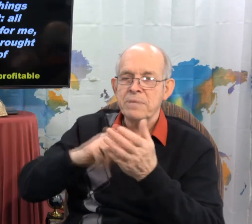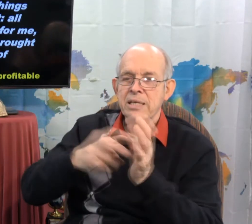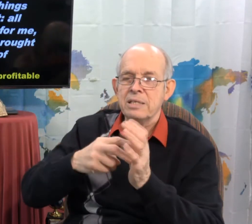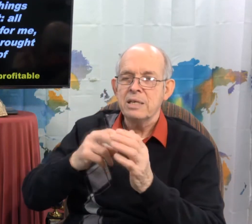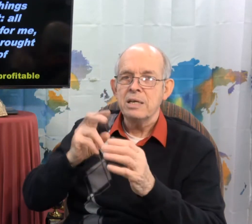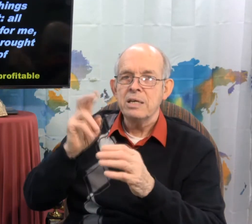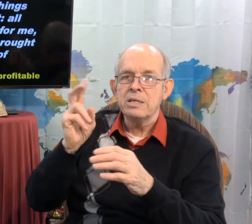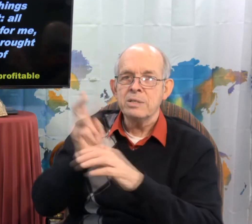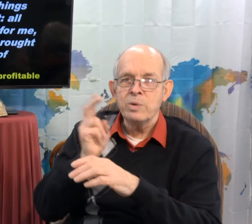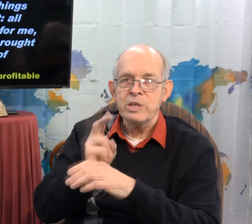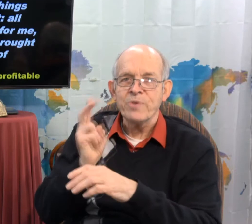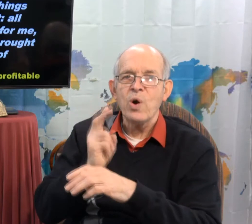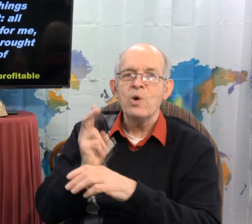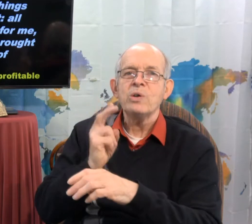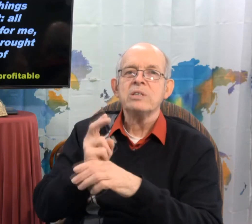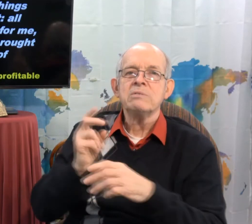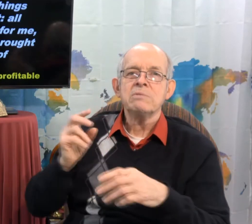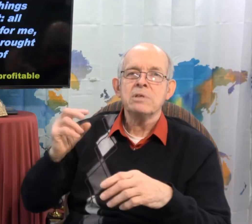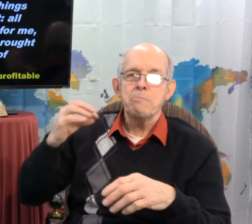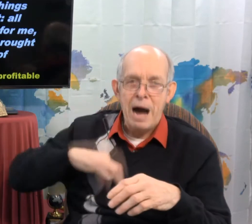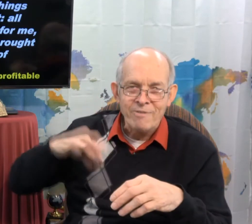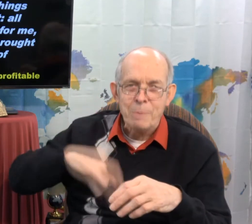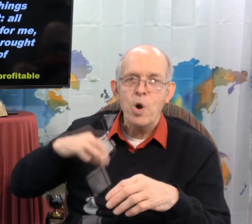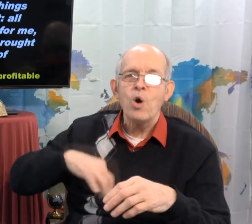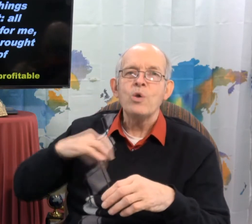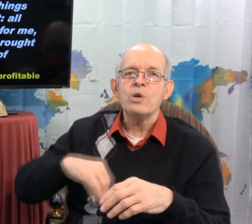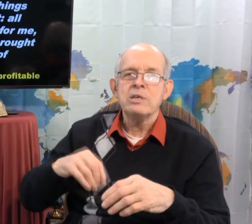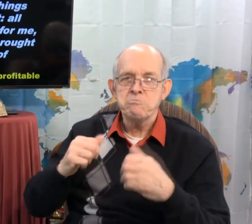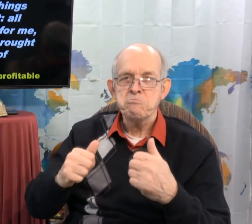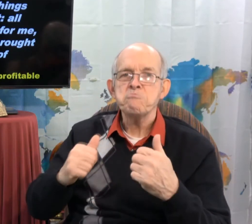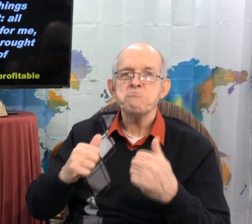Mean usable, possible,